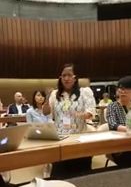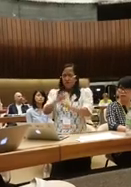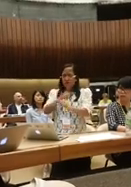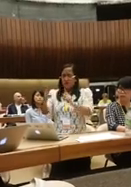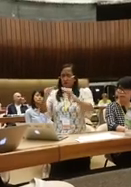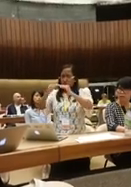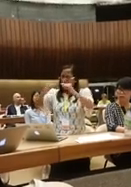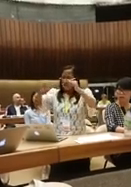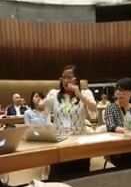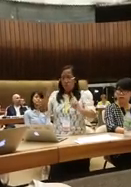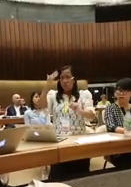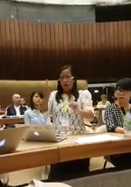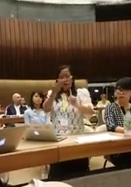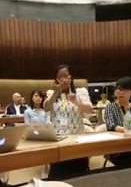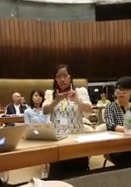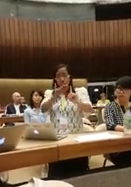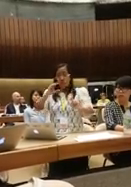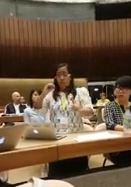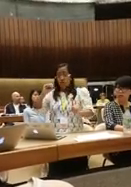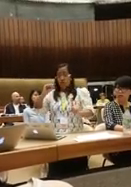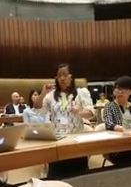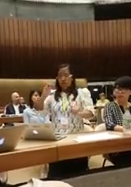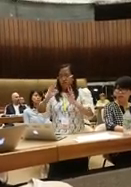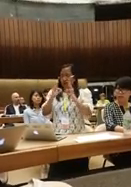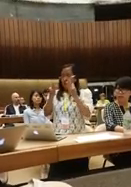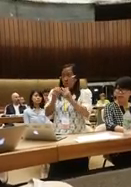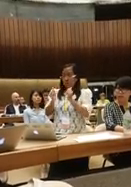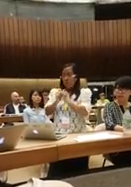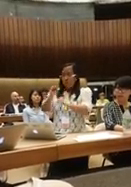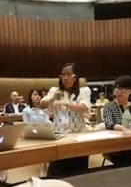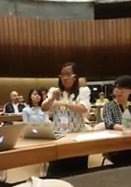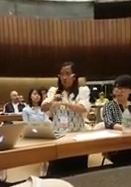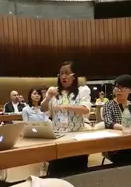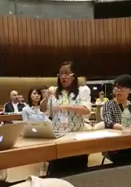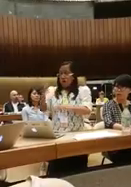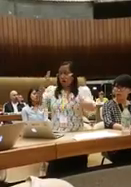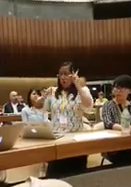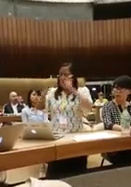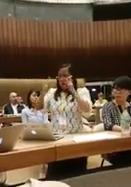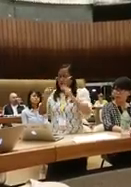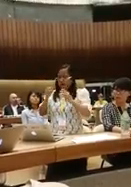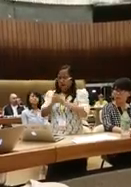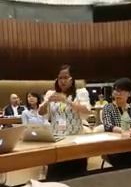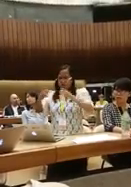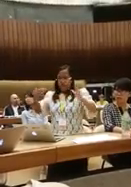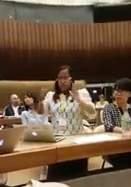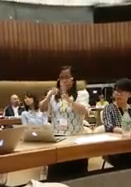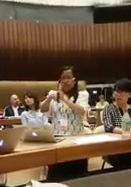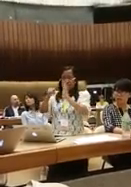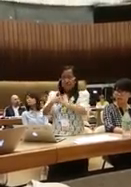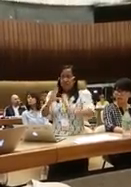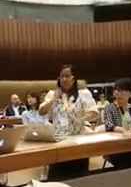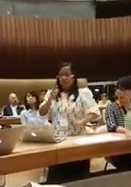and services for their recovery. Because of their SOGI, LBT women experience chilling violence. Increasing numbers of